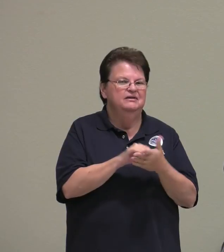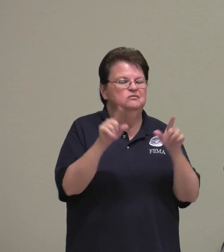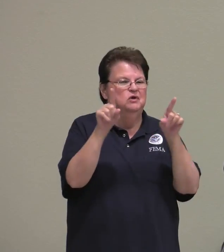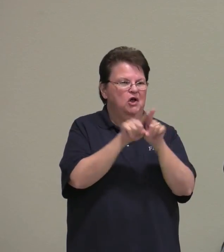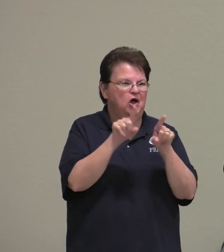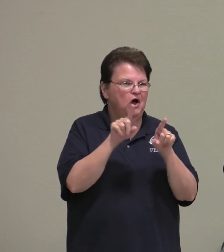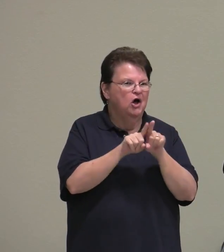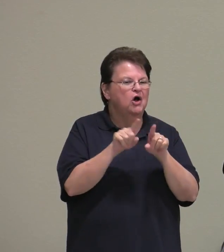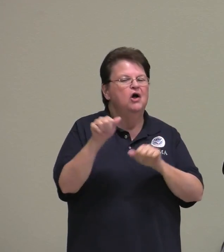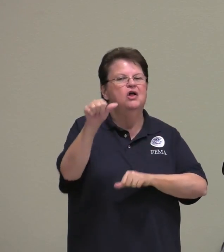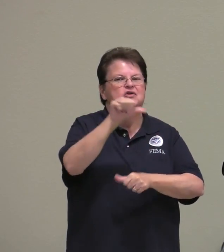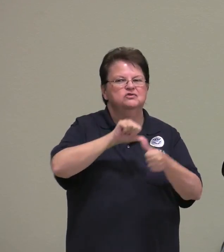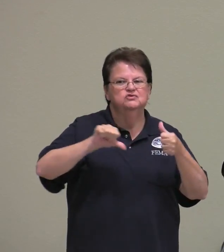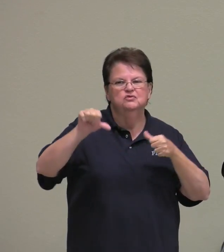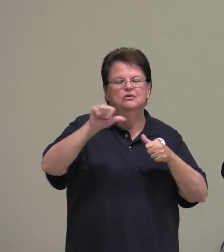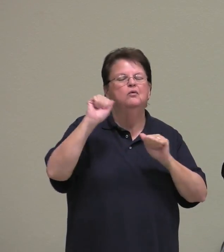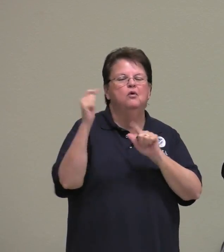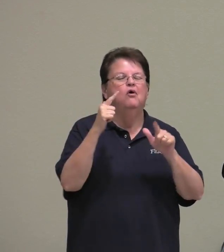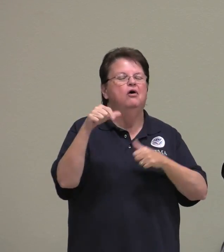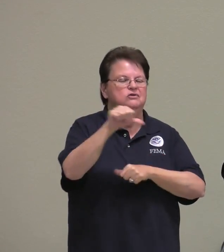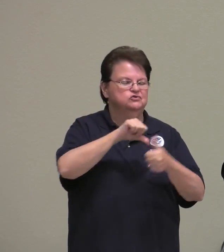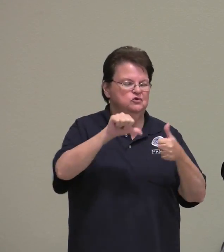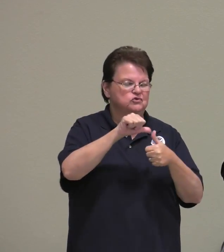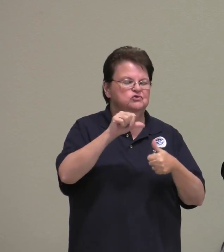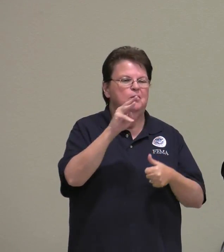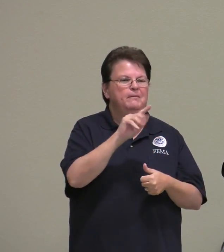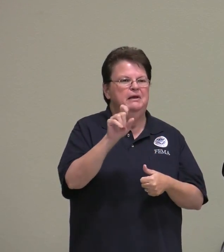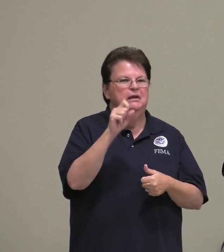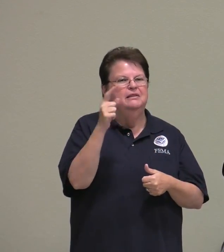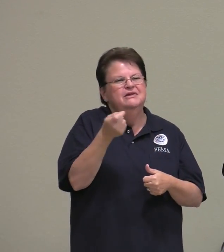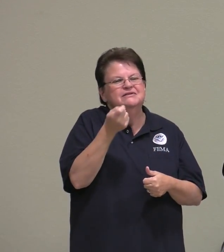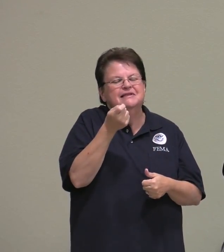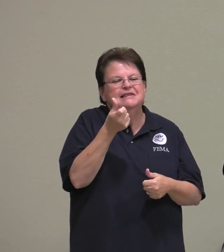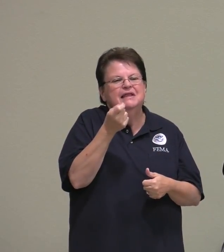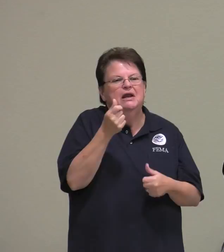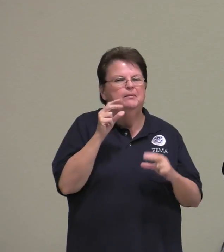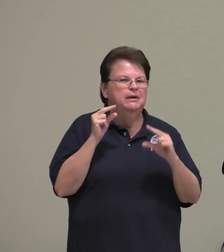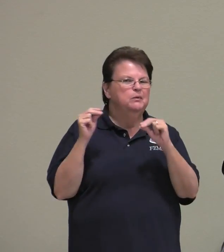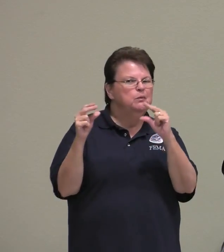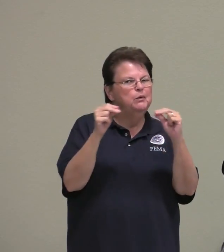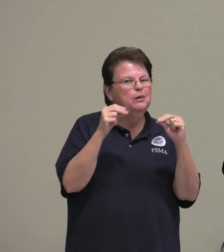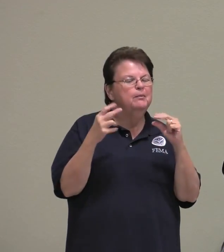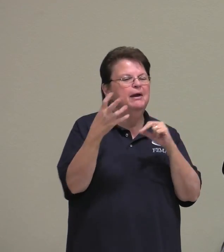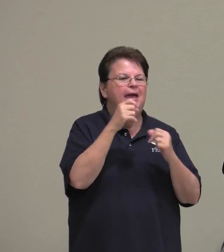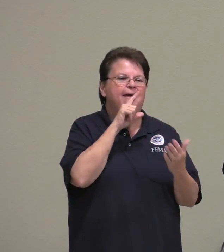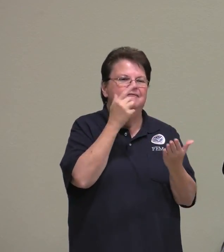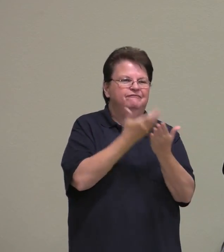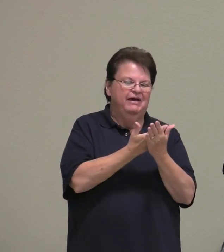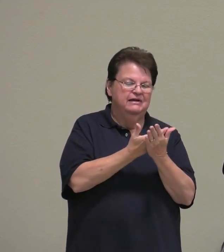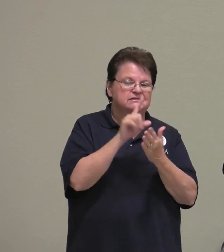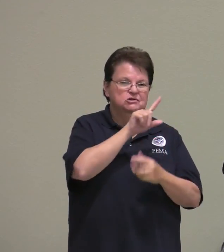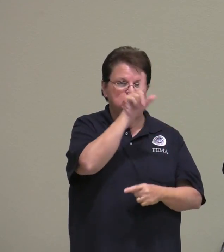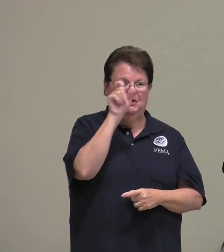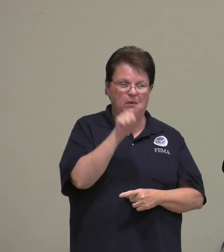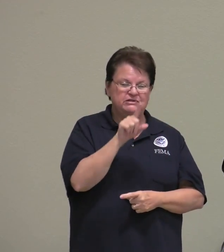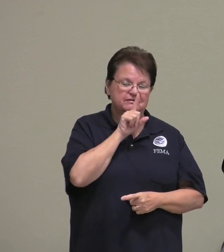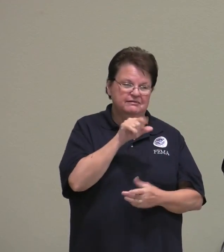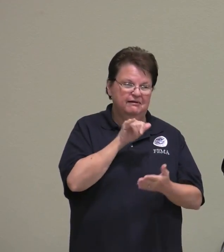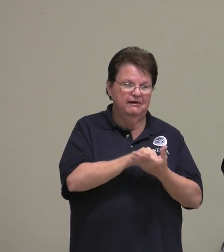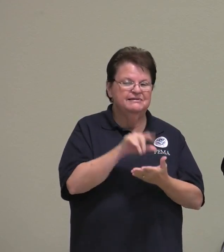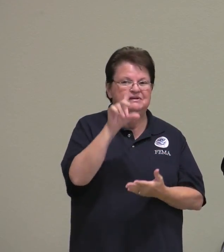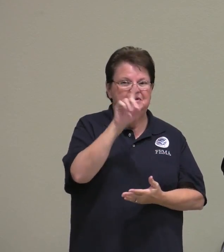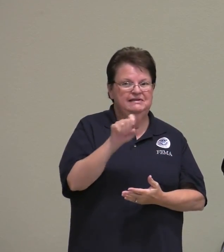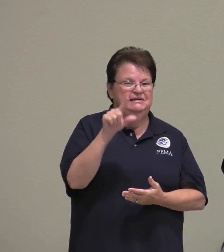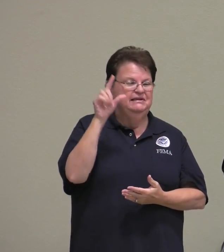social media and rumors there's always a little bit of fact in there someplace and so the question was did FEMA or